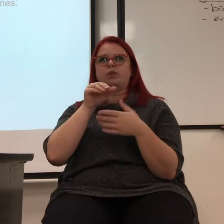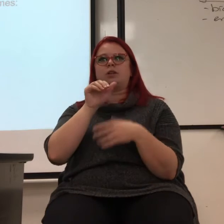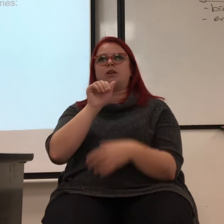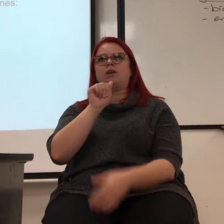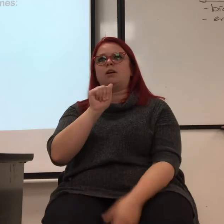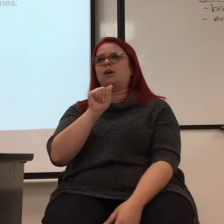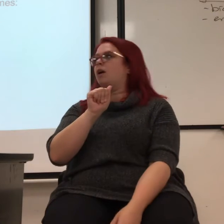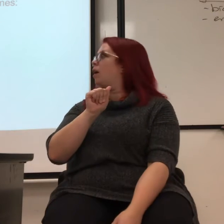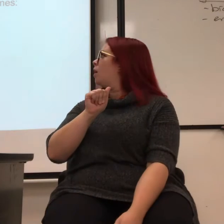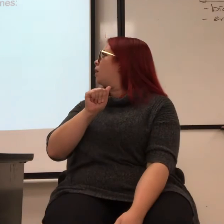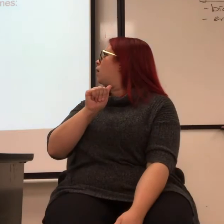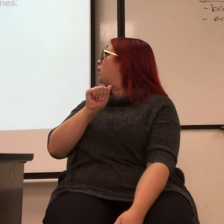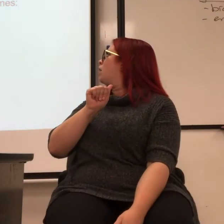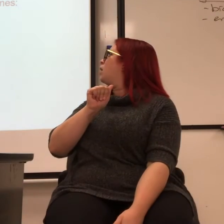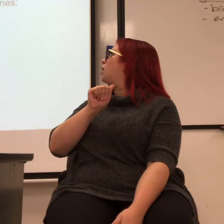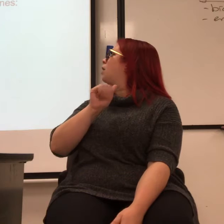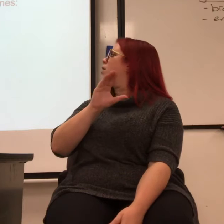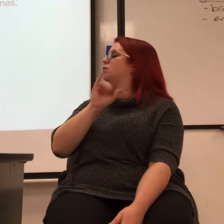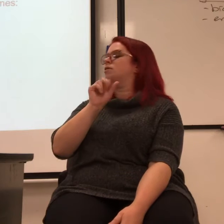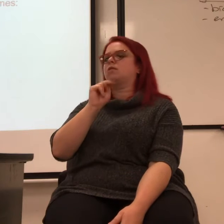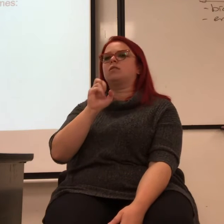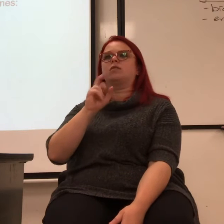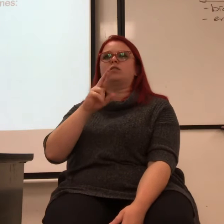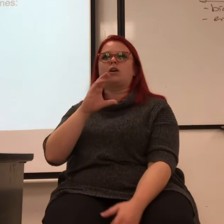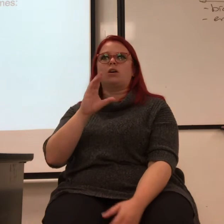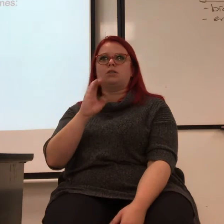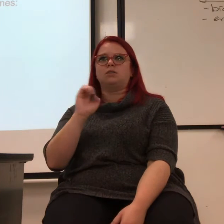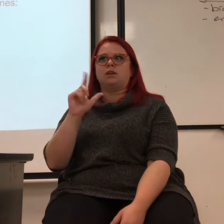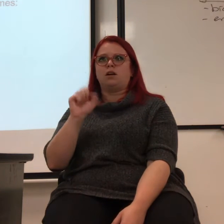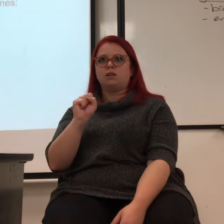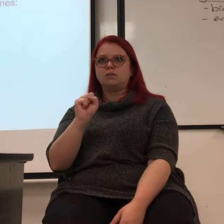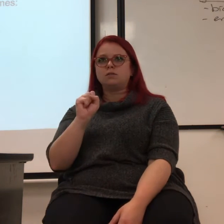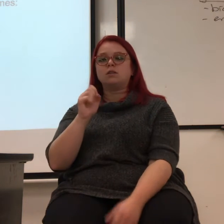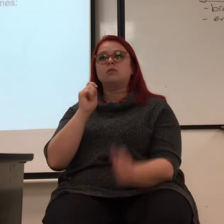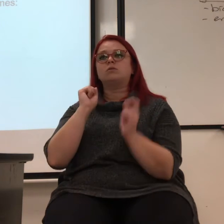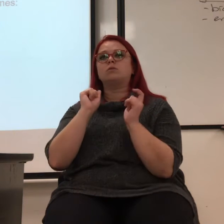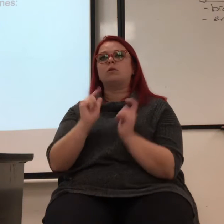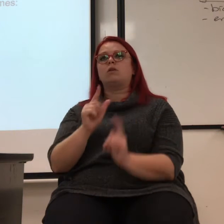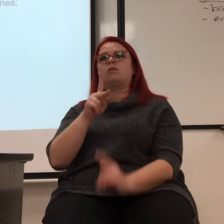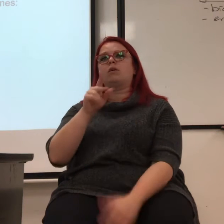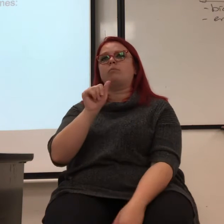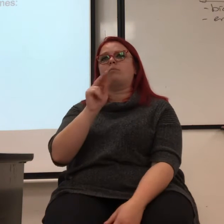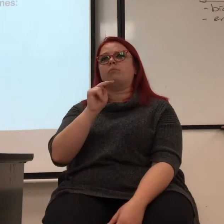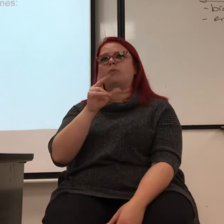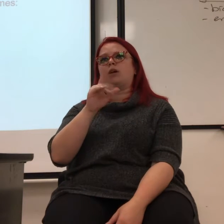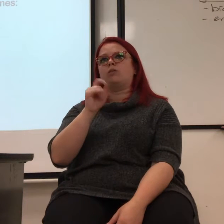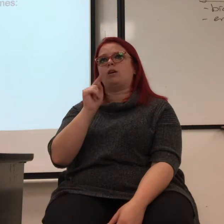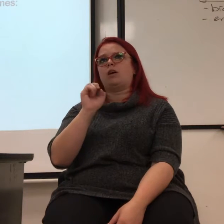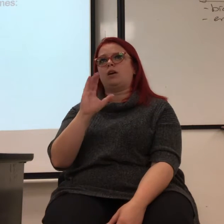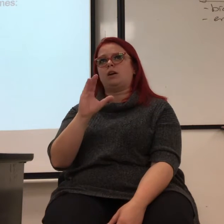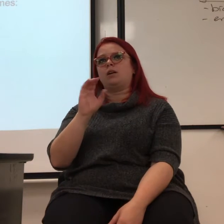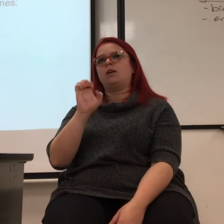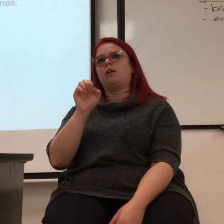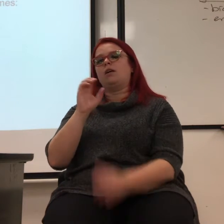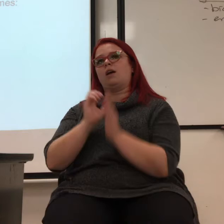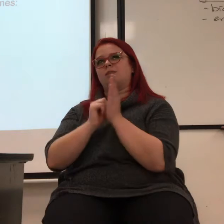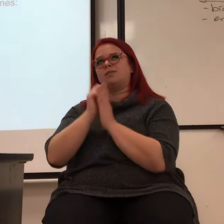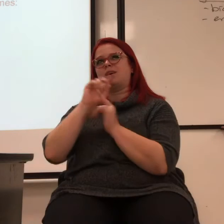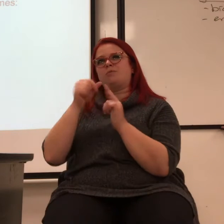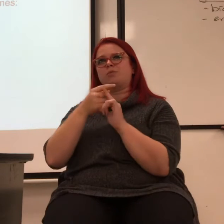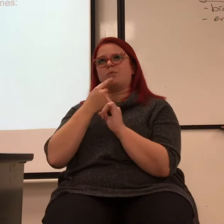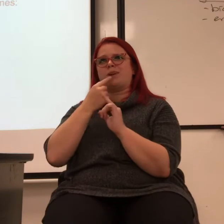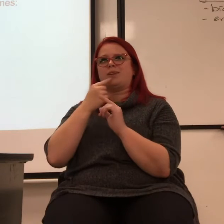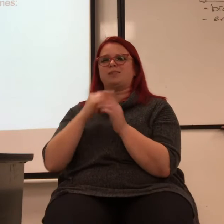acinar cells. I'll show you that. But here are all the pancreatic enzymes when I say enzyme-rich juice. I'll show